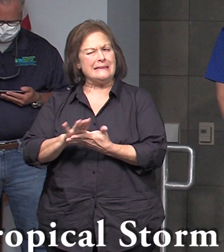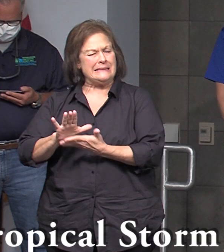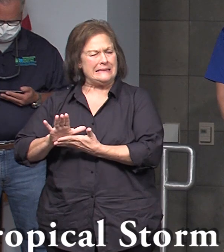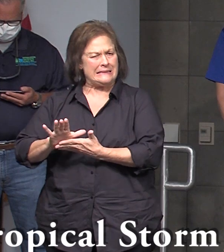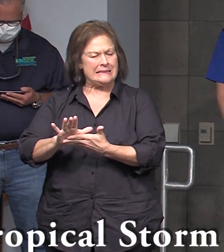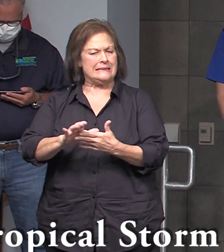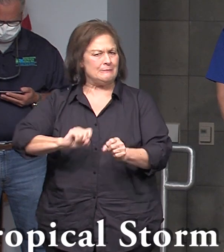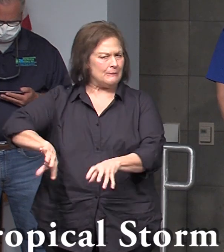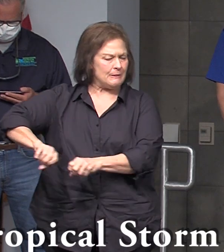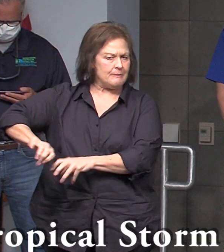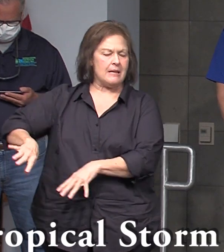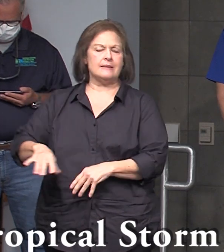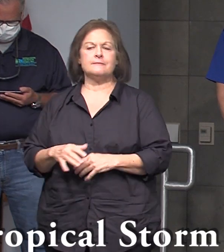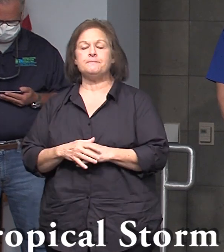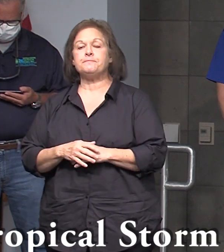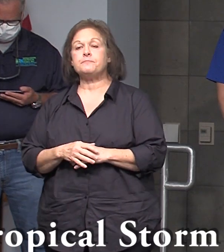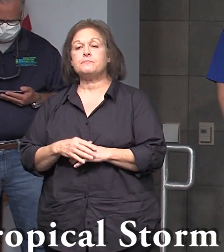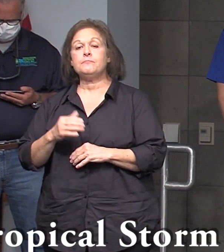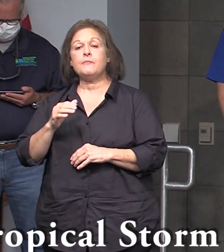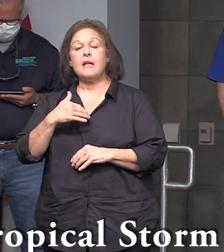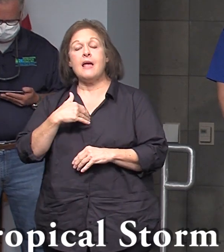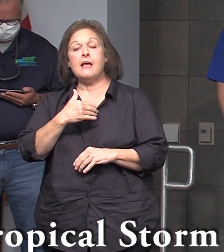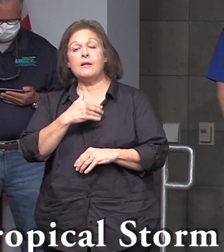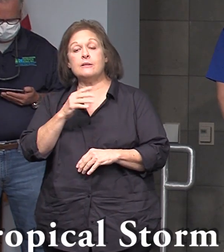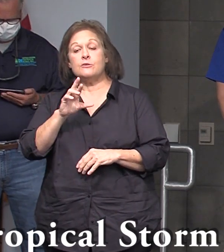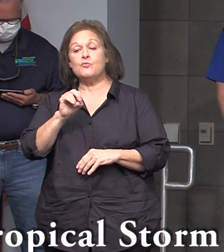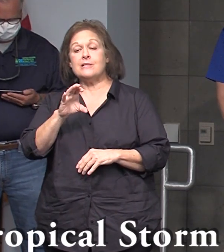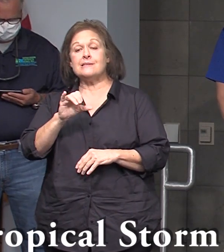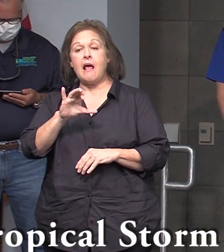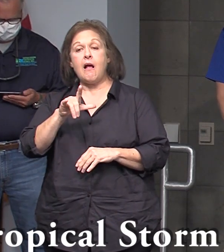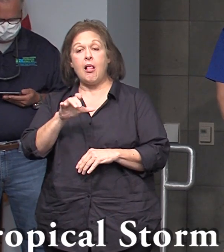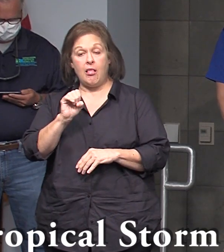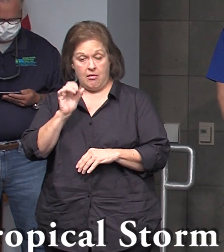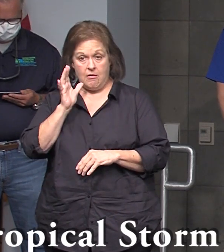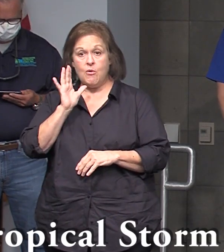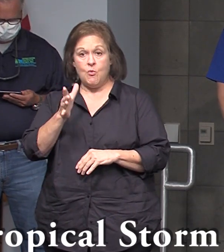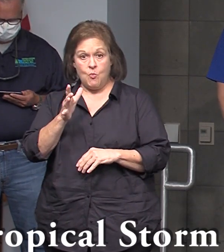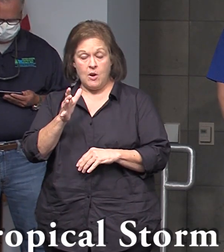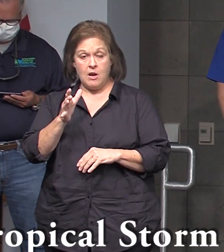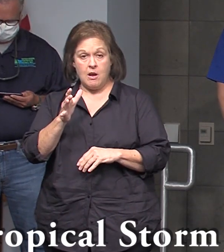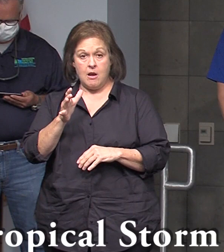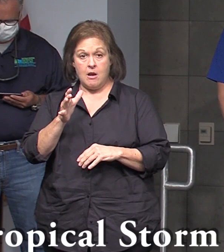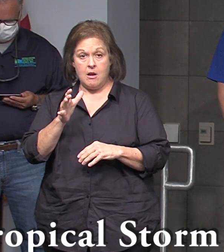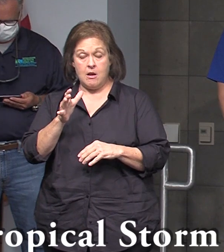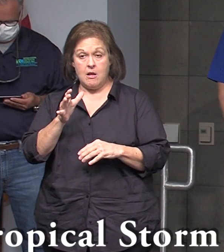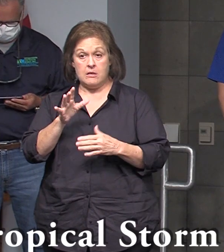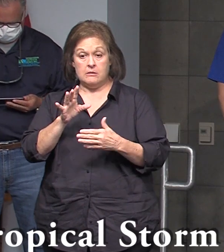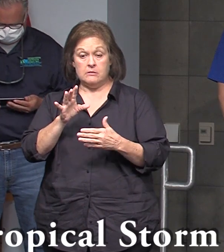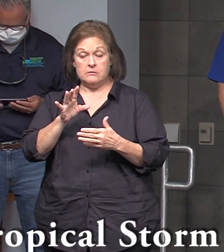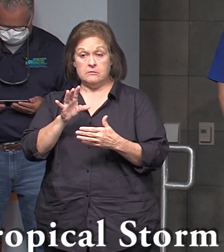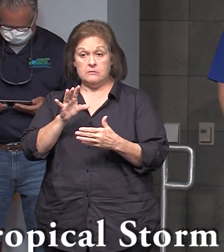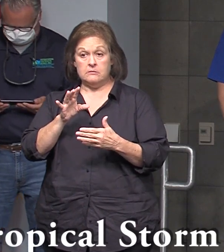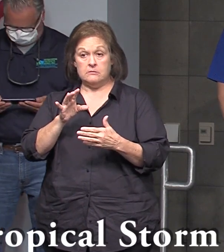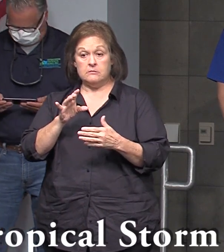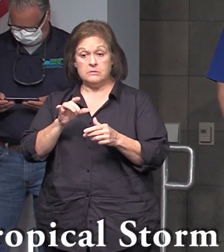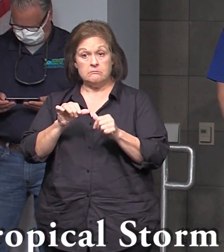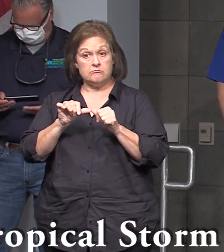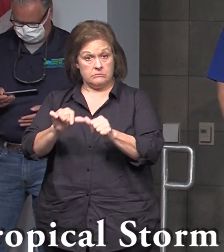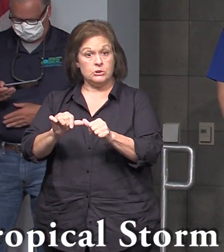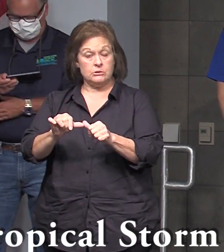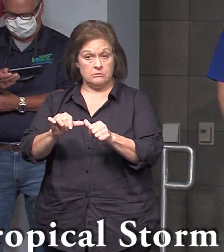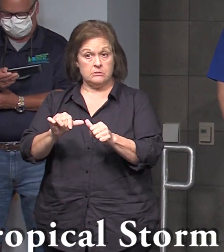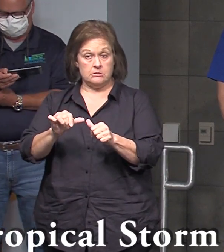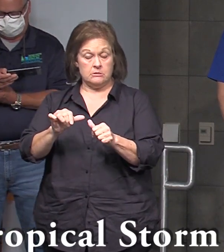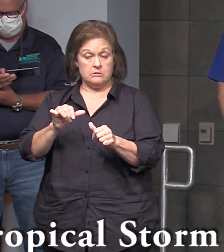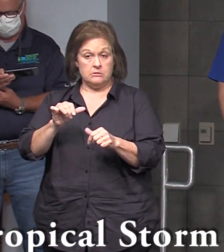bins and recycling. We will have service if your service, which was scheduled to tomorrow, that will resume, and they're going to be out